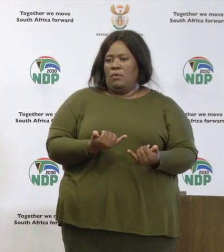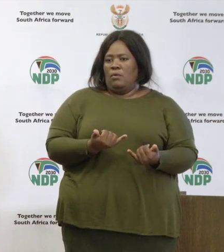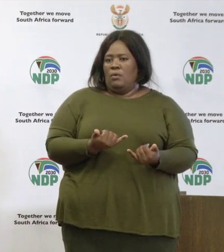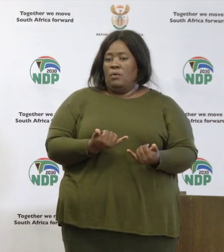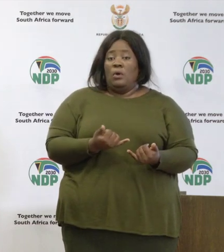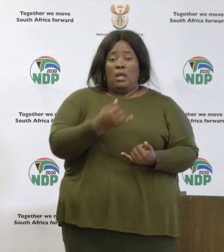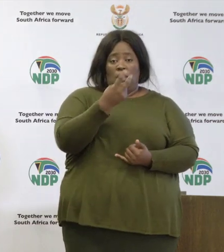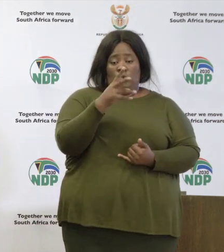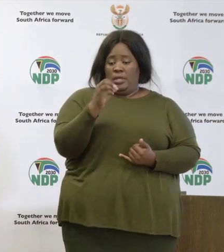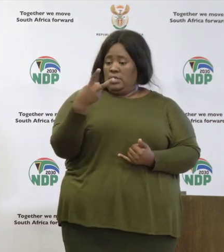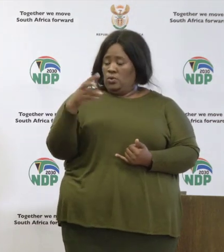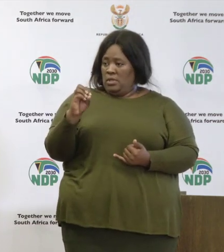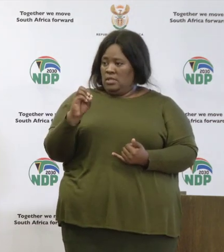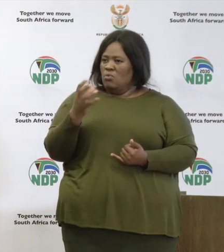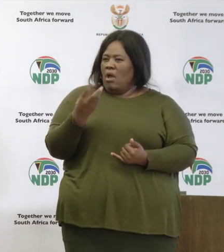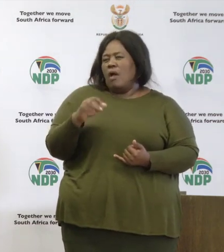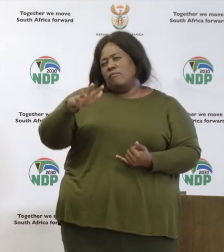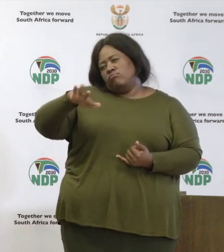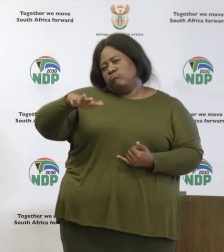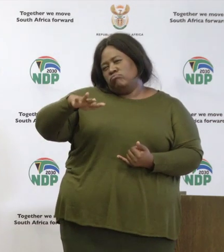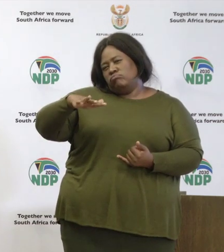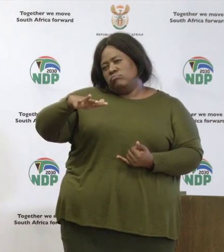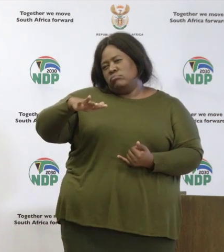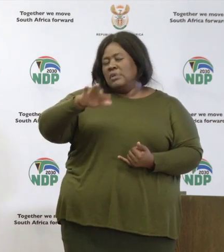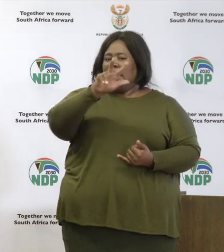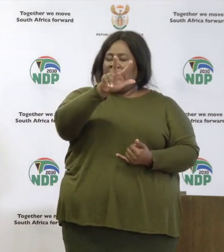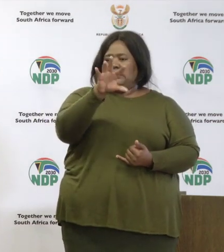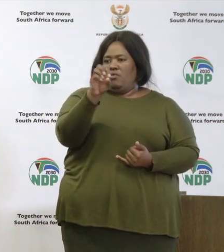in 2020, an estimated just about